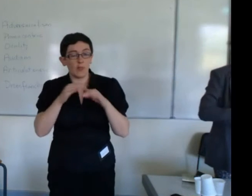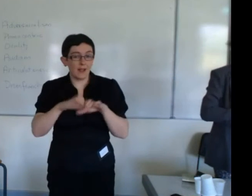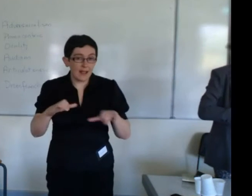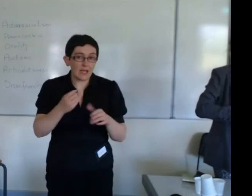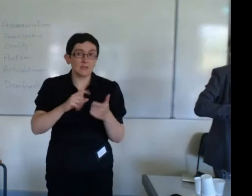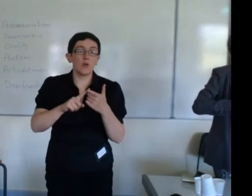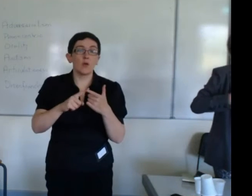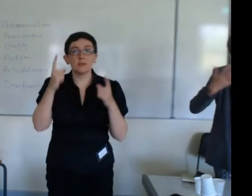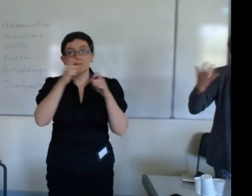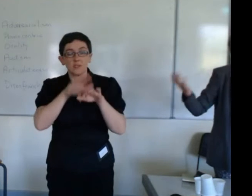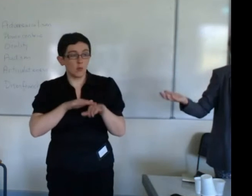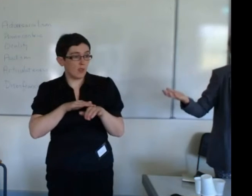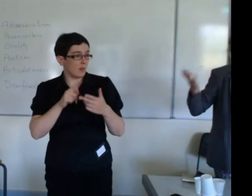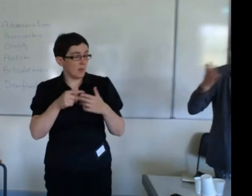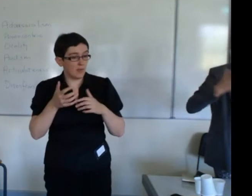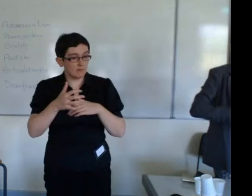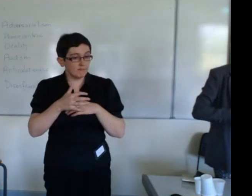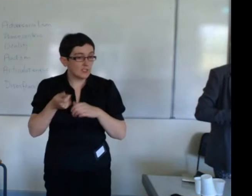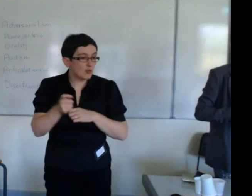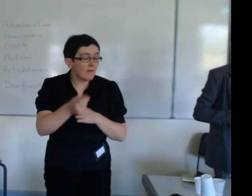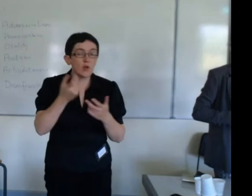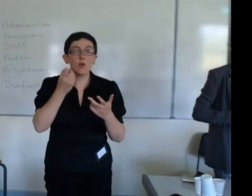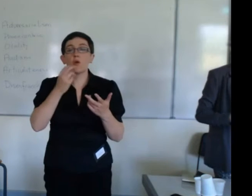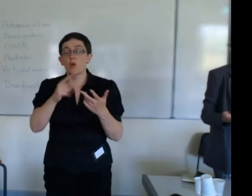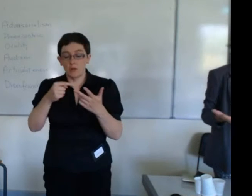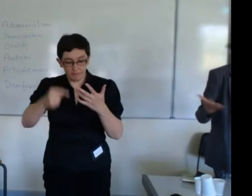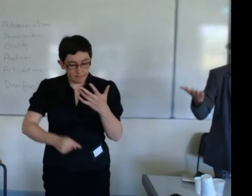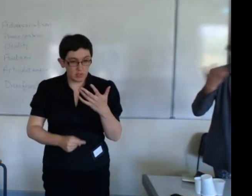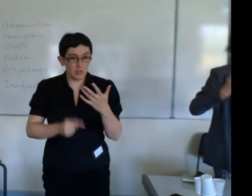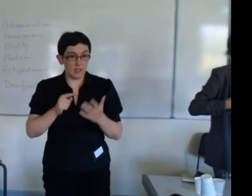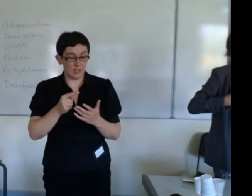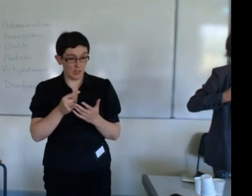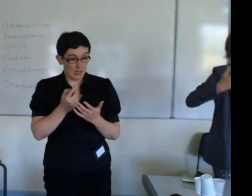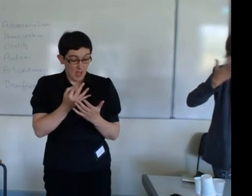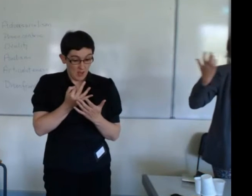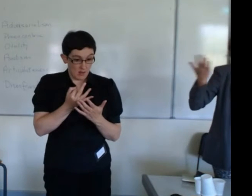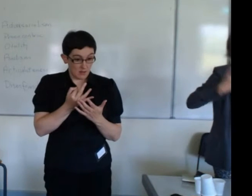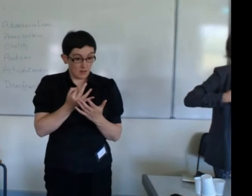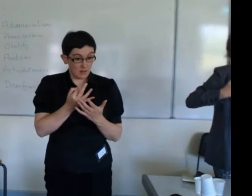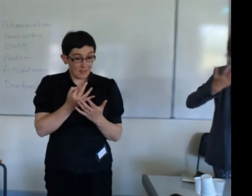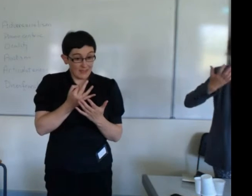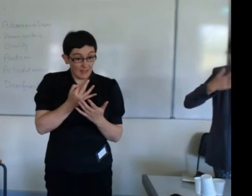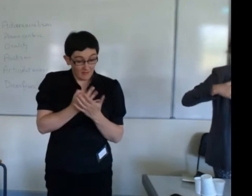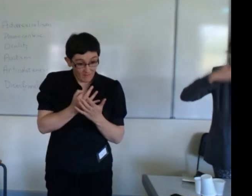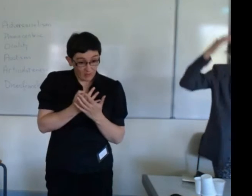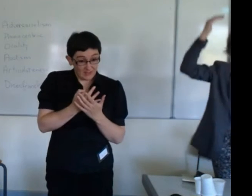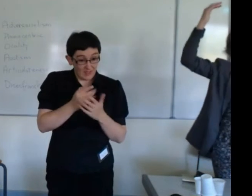issues in relation to if she's a traveller, a whole range of other things, the frequency, the threat, the level of threat is also going